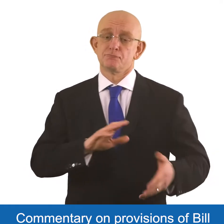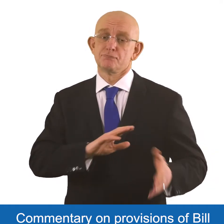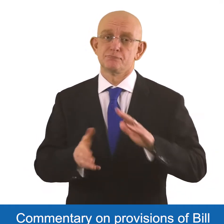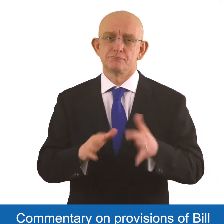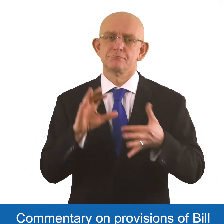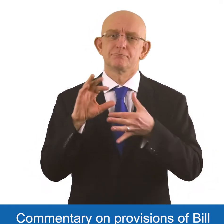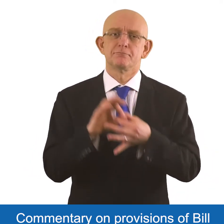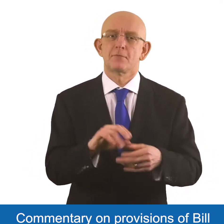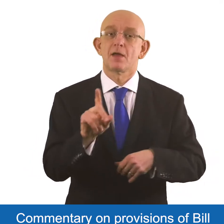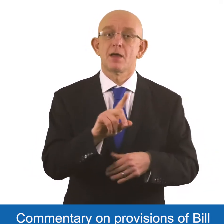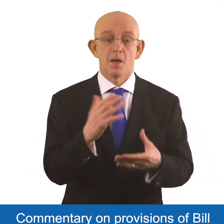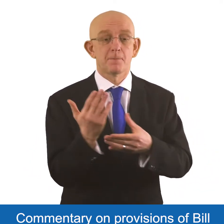Commentary on provisions of Bill.